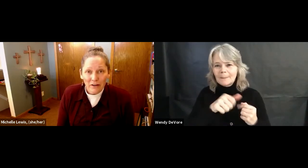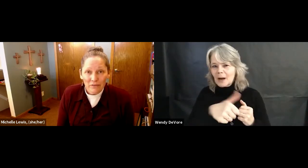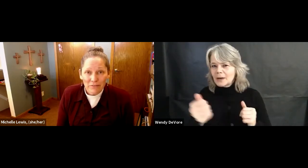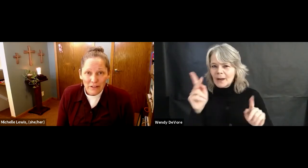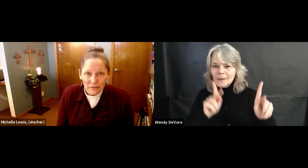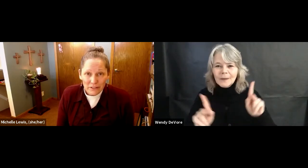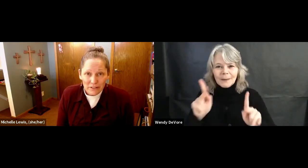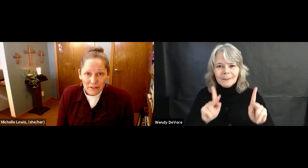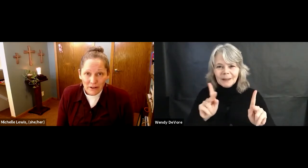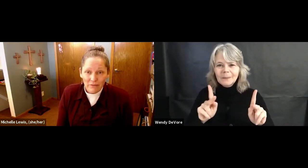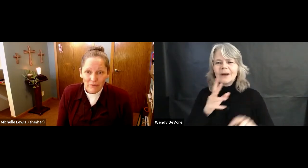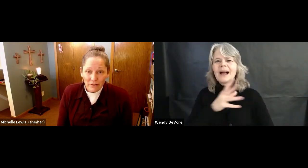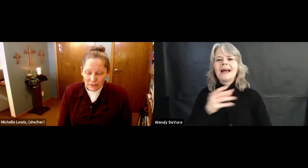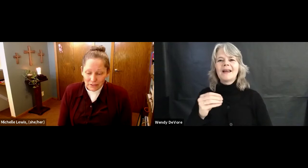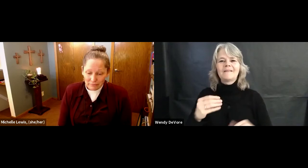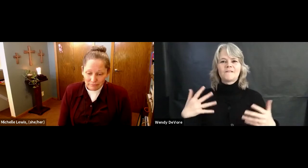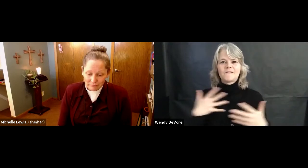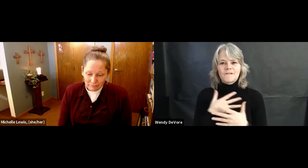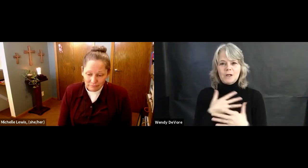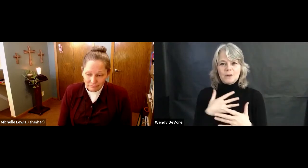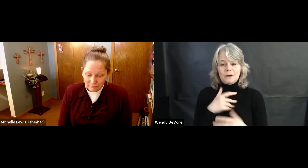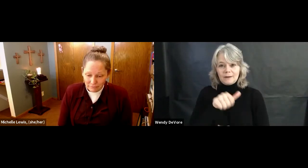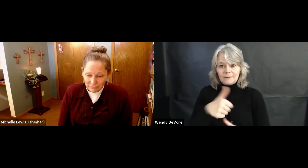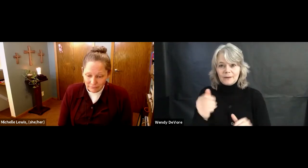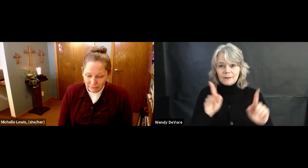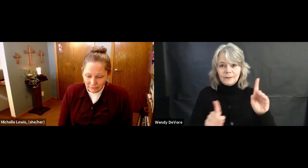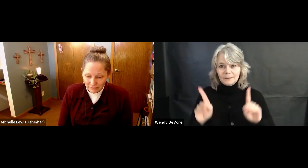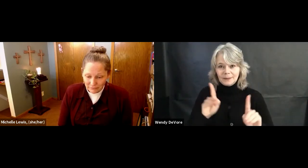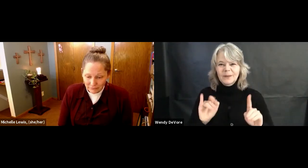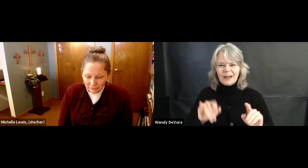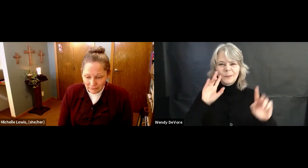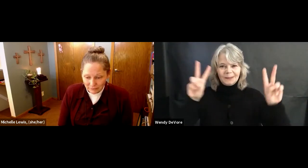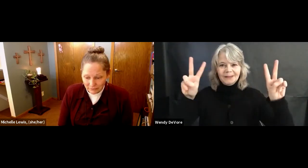and our fears of others.